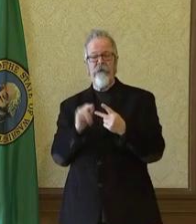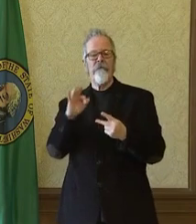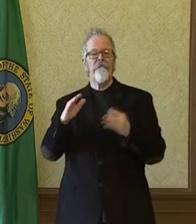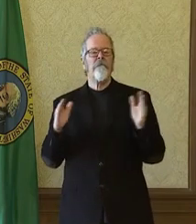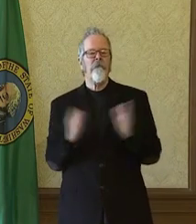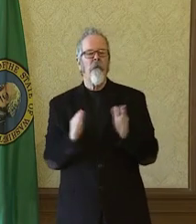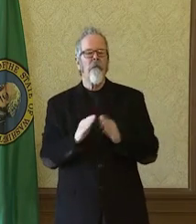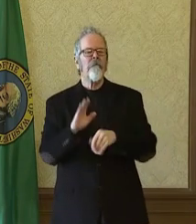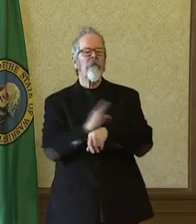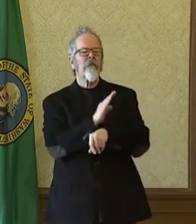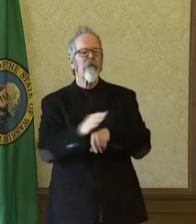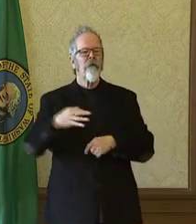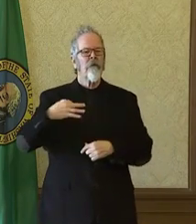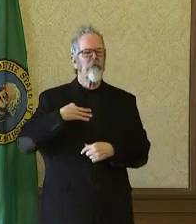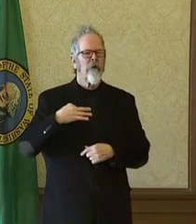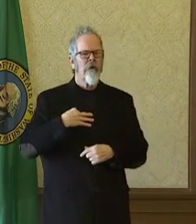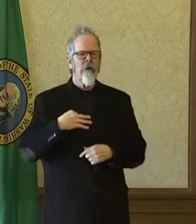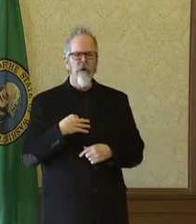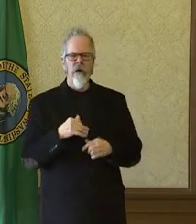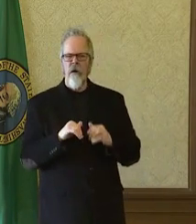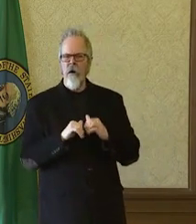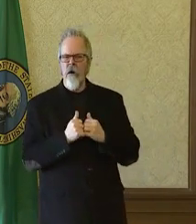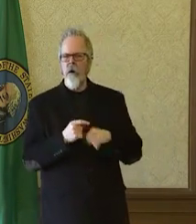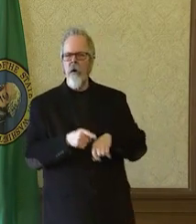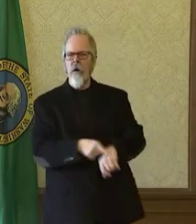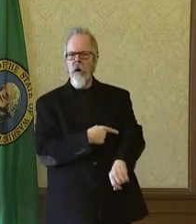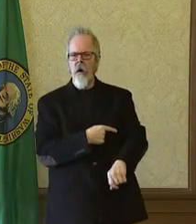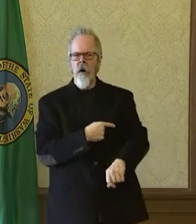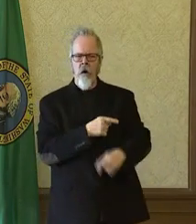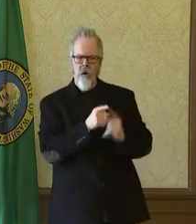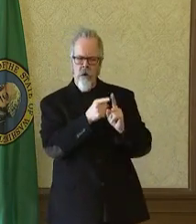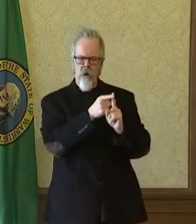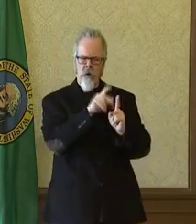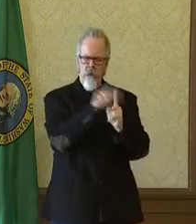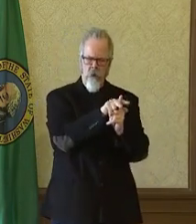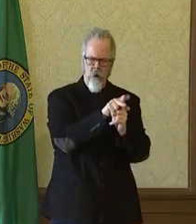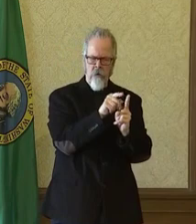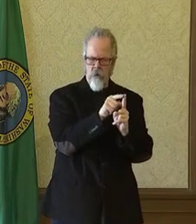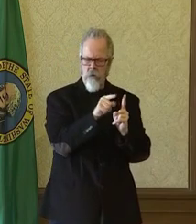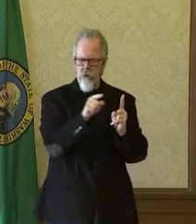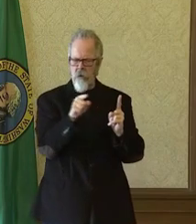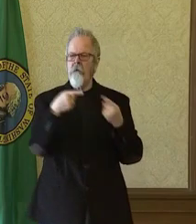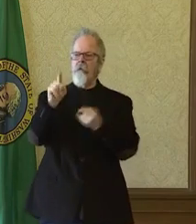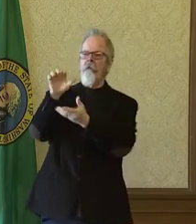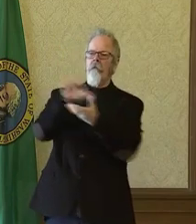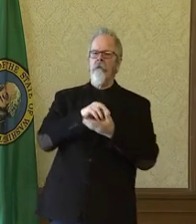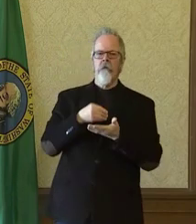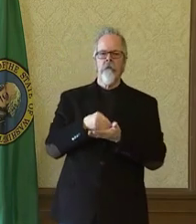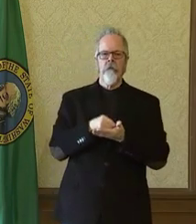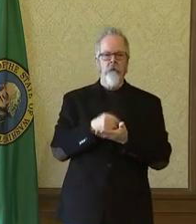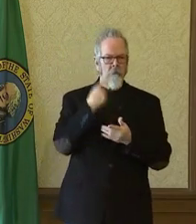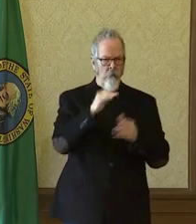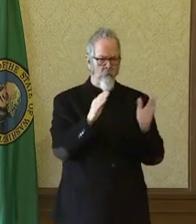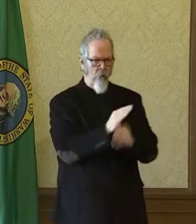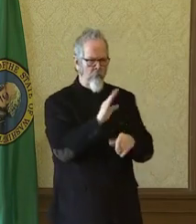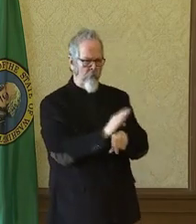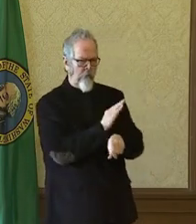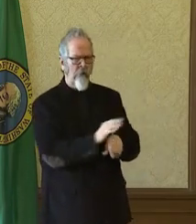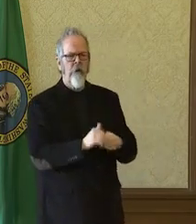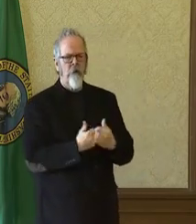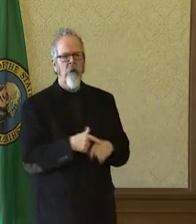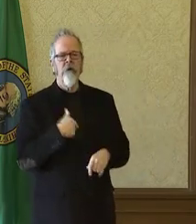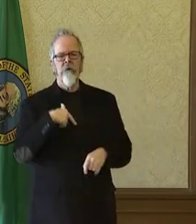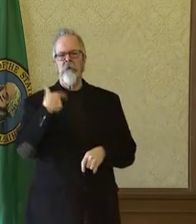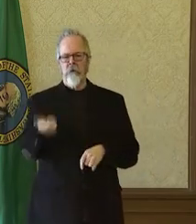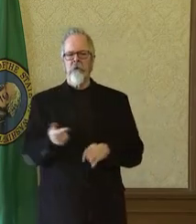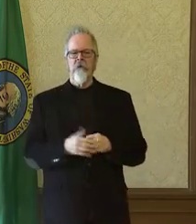Yes, Essex. The money should be able to be turned around really quickly. The partners that we're working with across the state